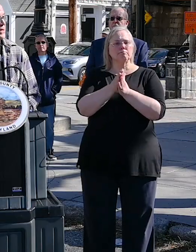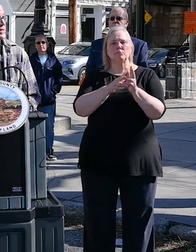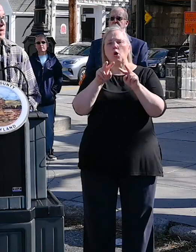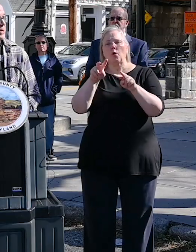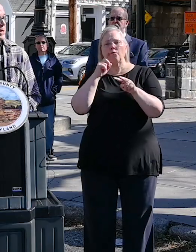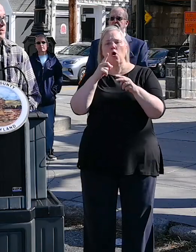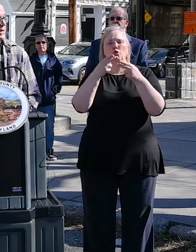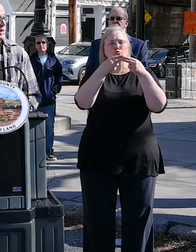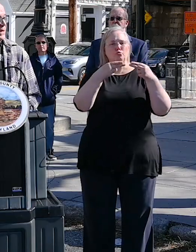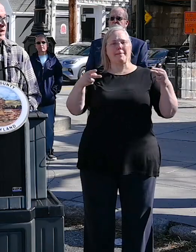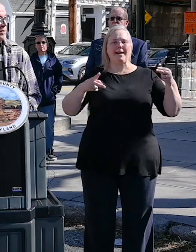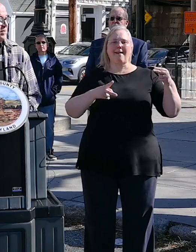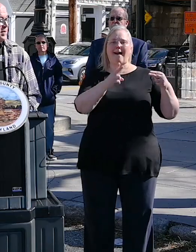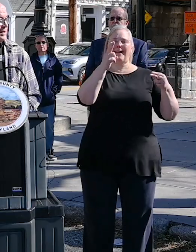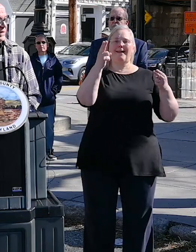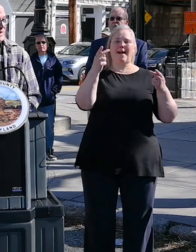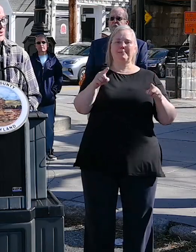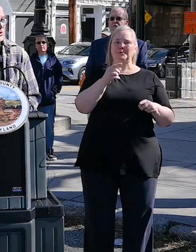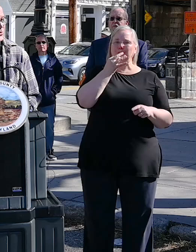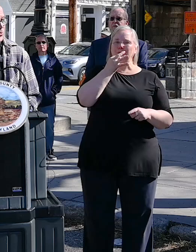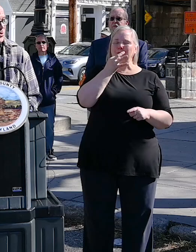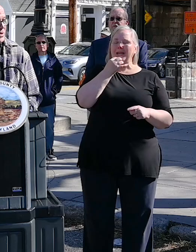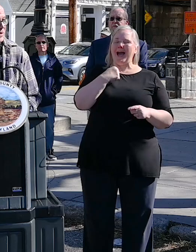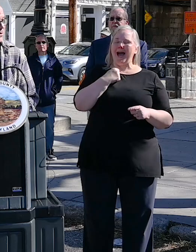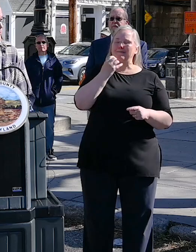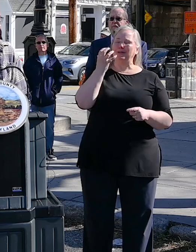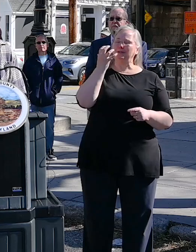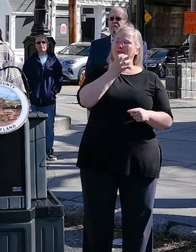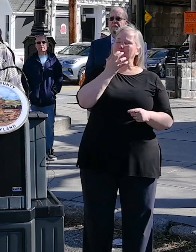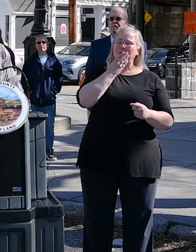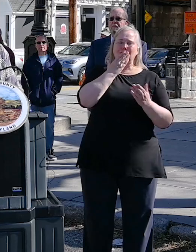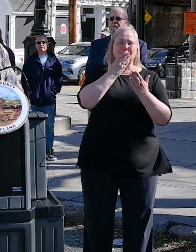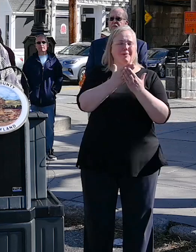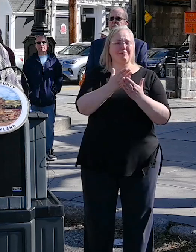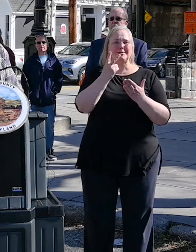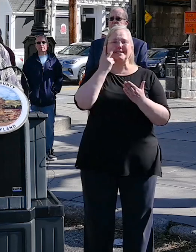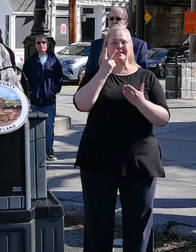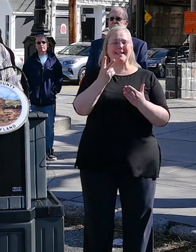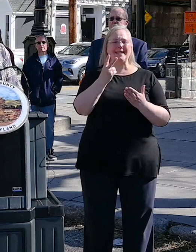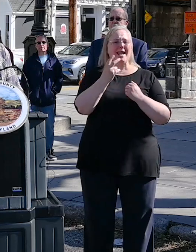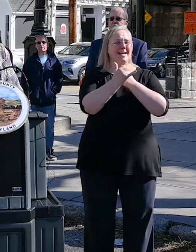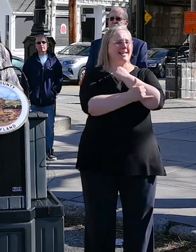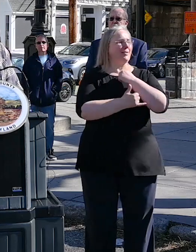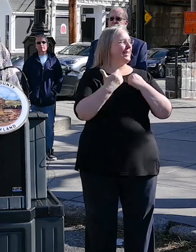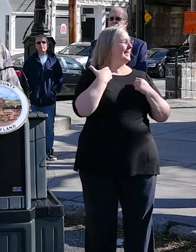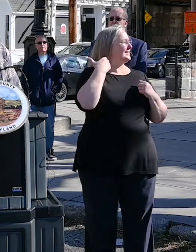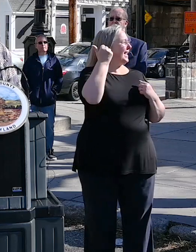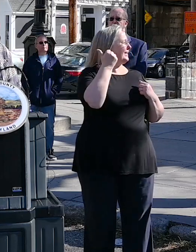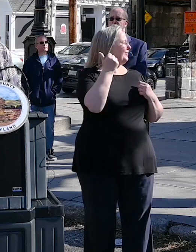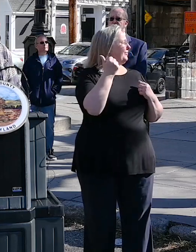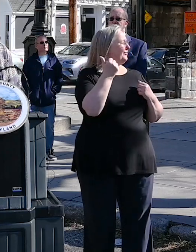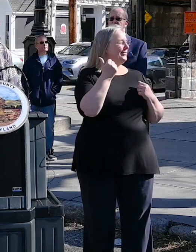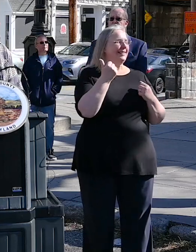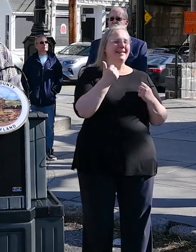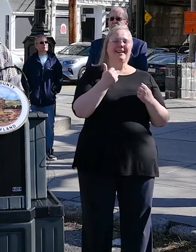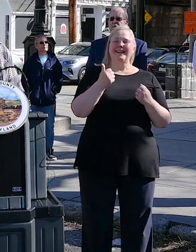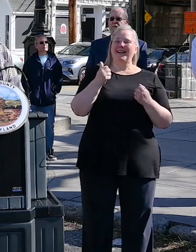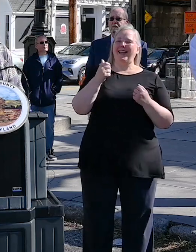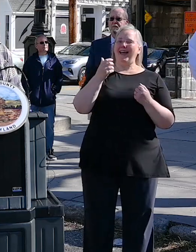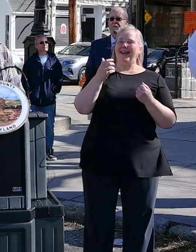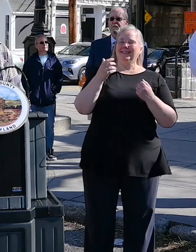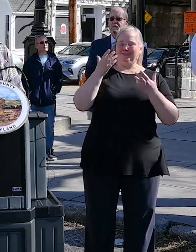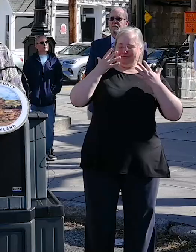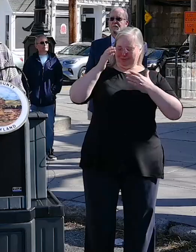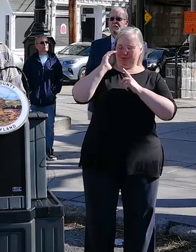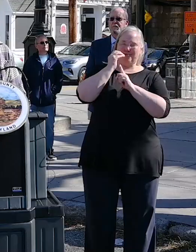ribbon cutting that's coming up. I'm extraordinarily grateful to see County Executive as Doc Brown